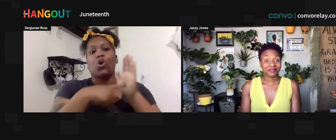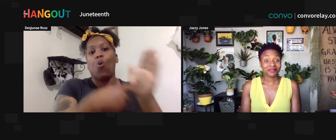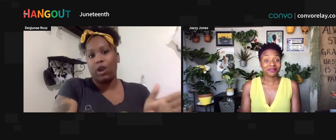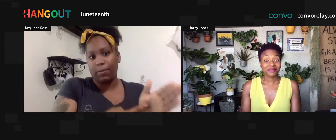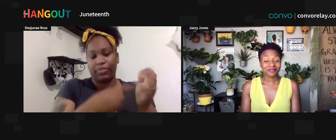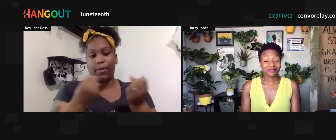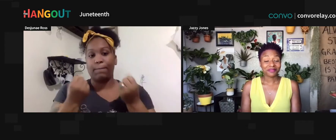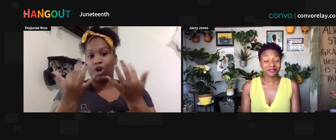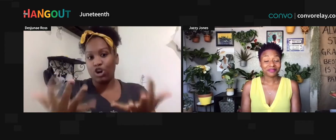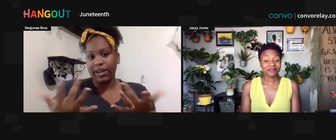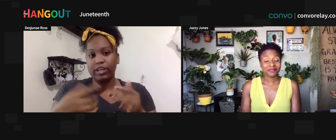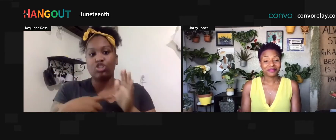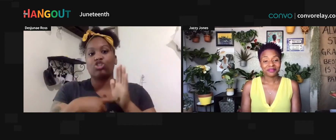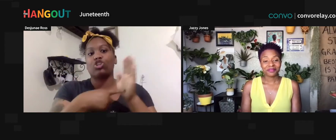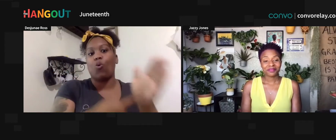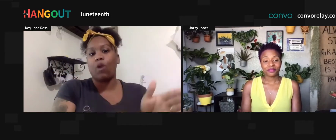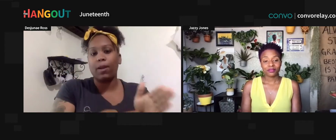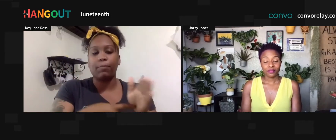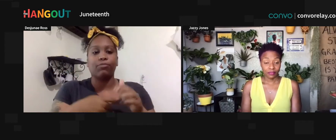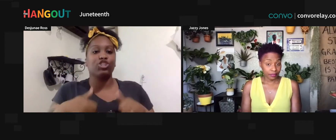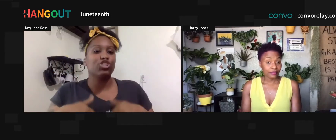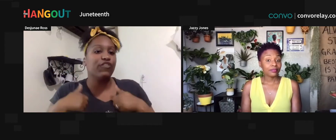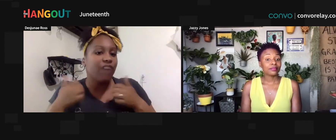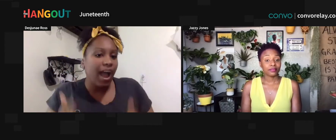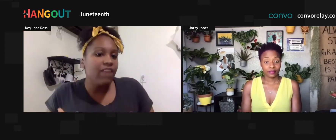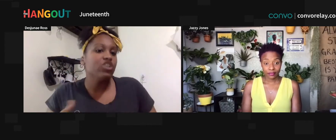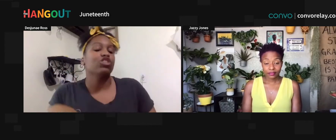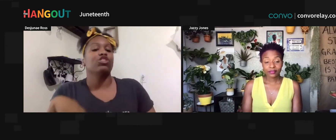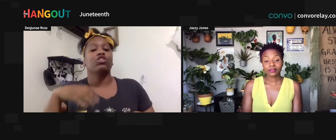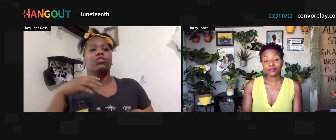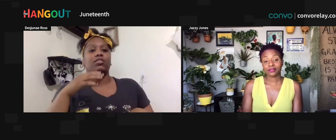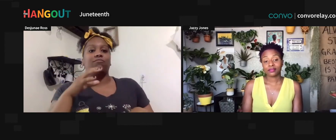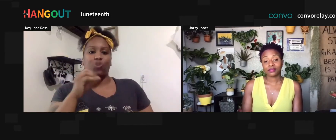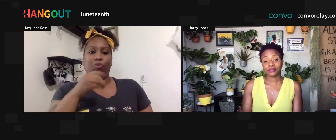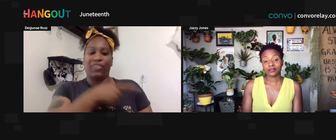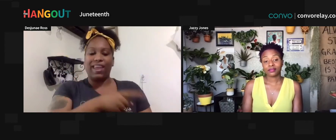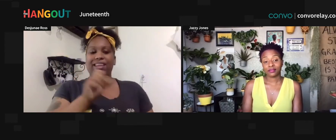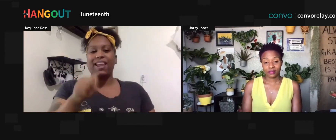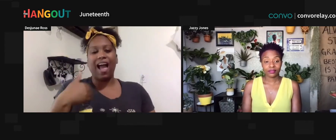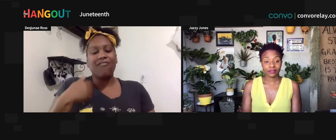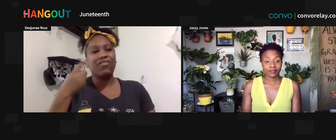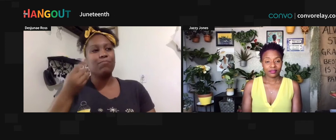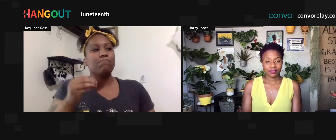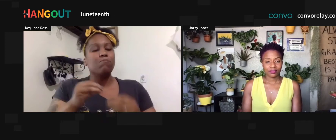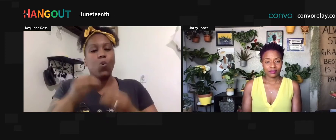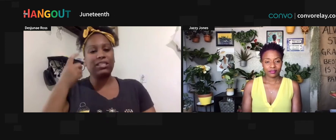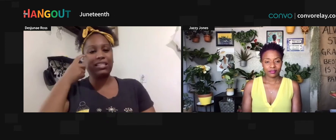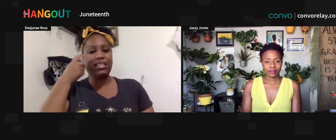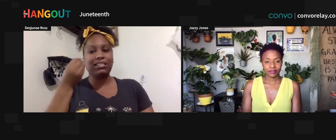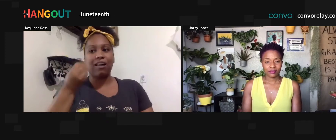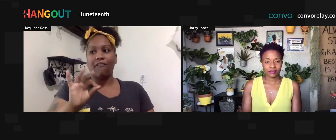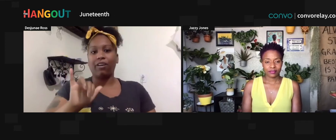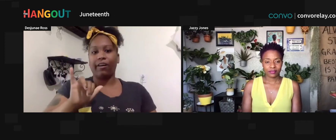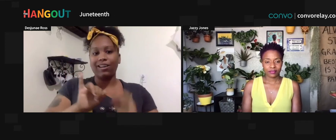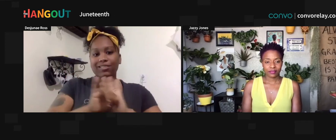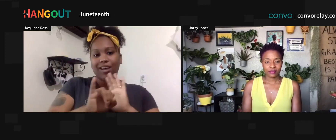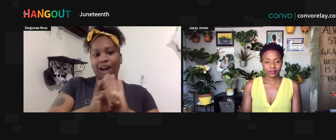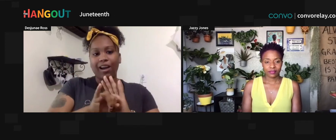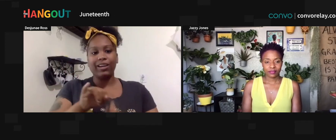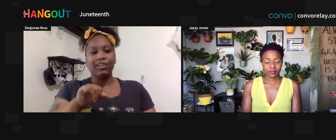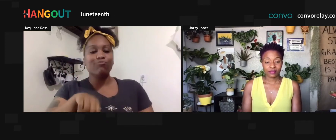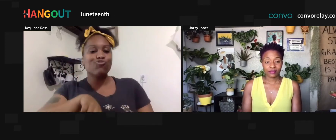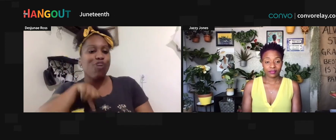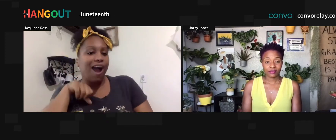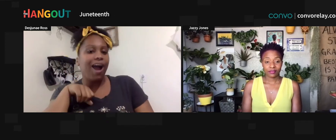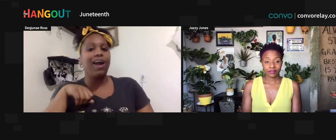there with me at that museum so he can see the events that have happened, the survivors, our ancestors, what they went through,